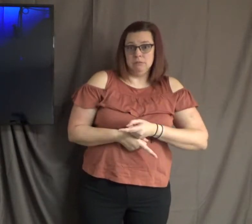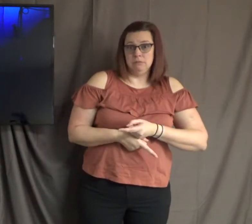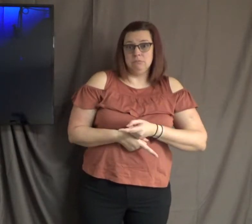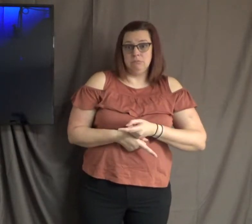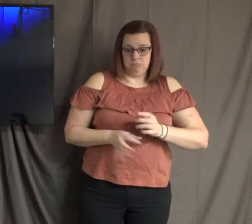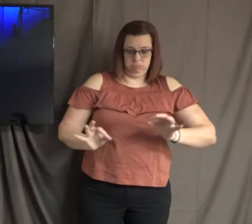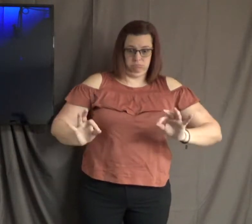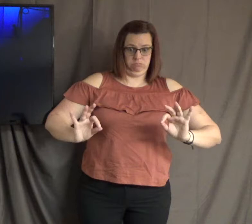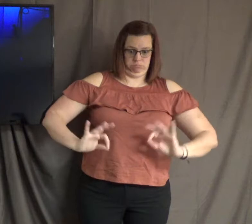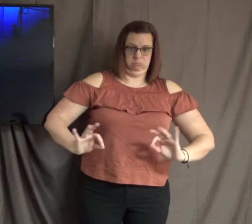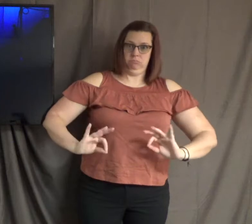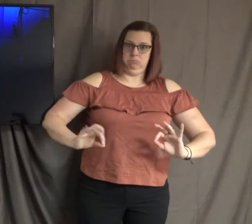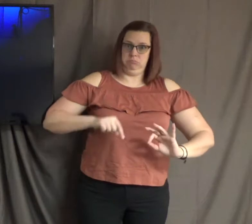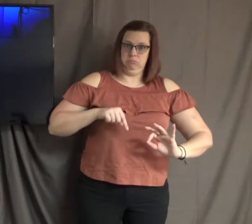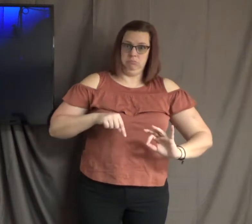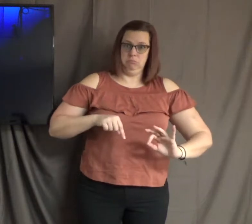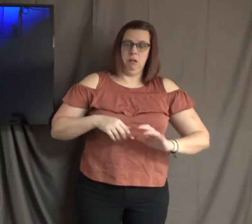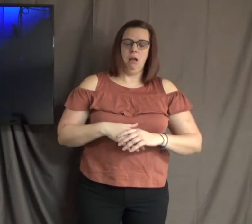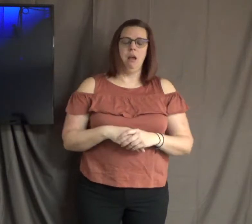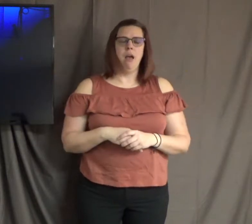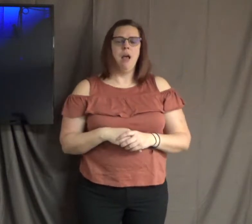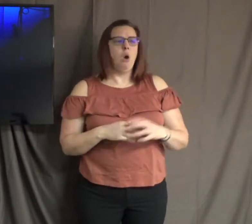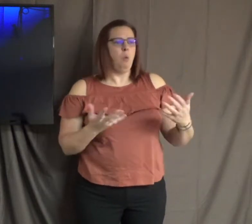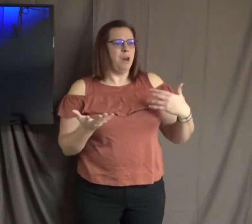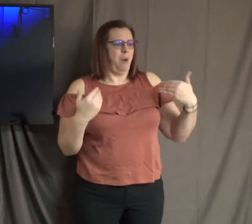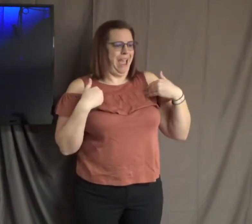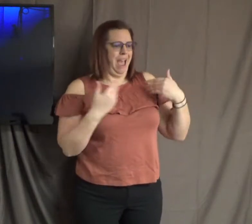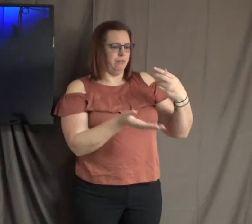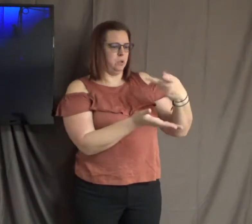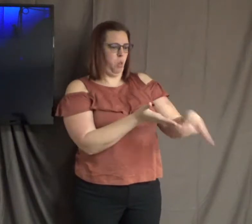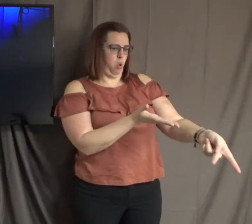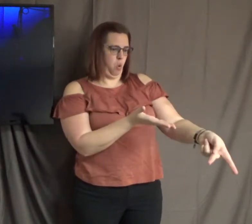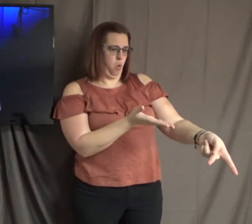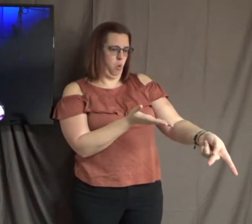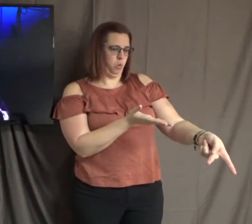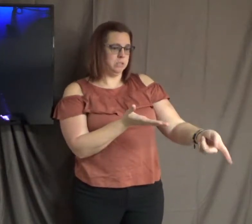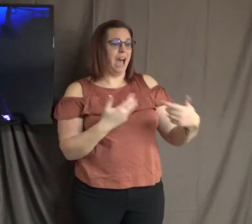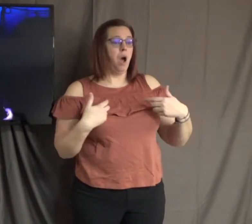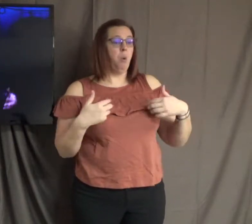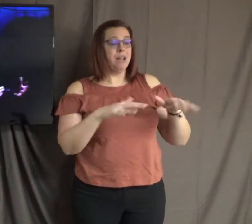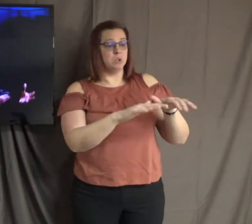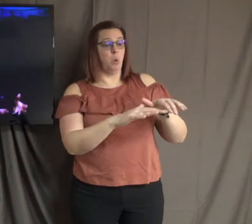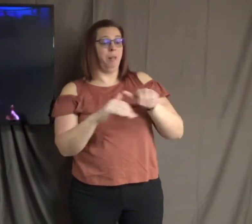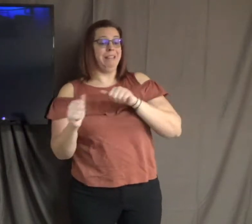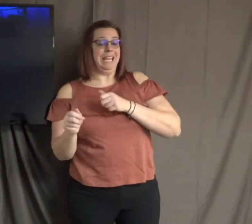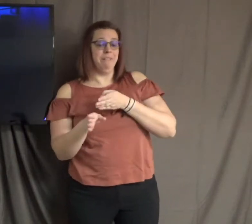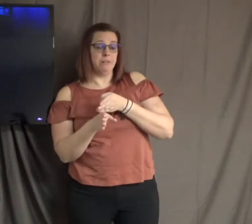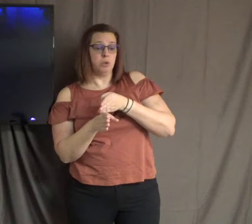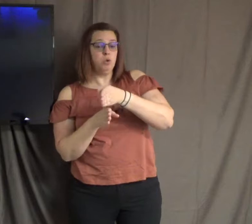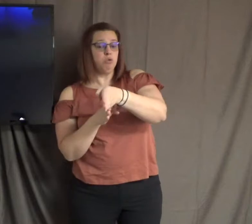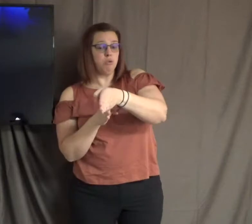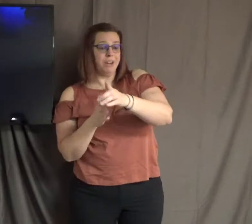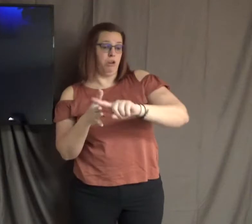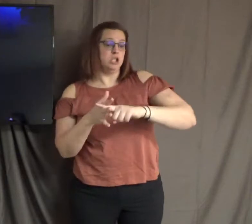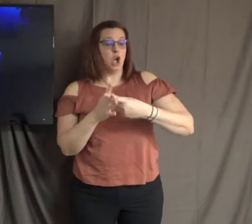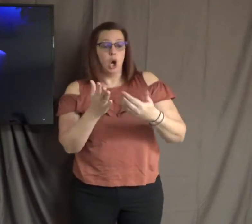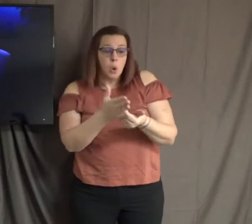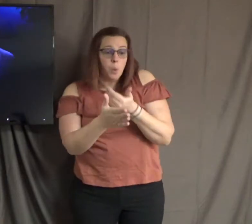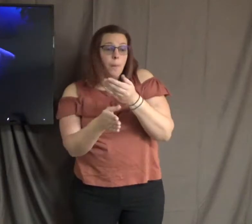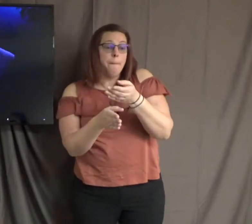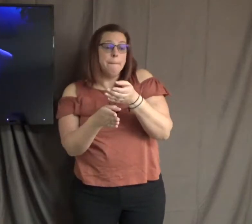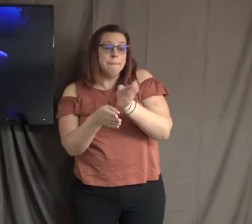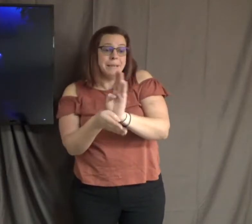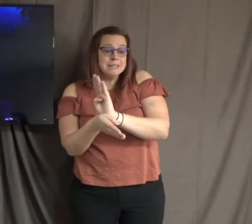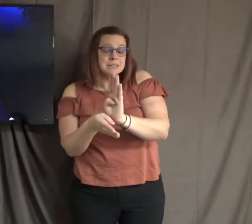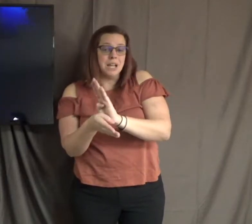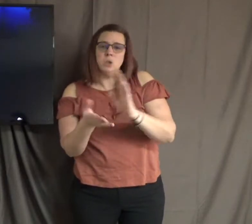What do I have to lose? I want to leave the career I am and to start a new business.